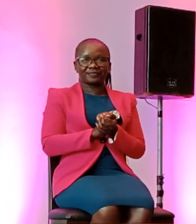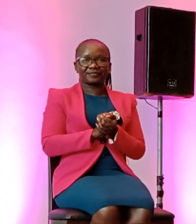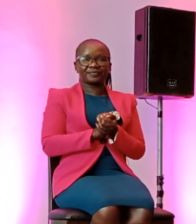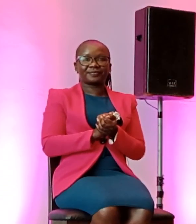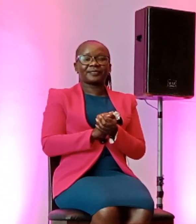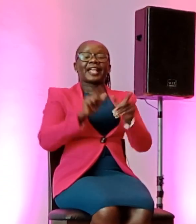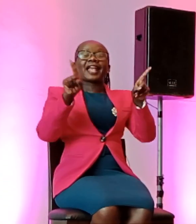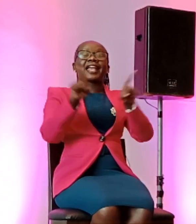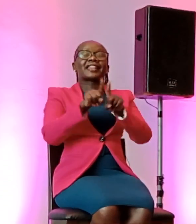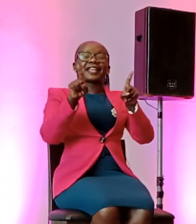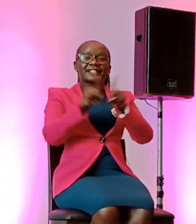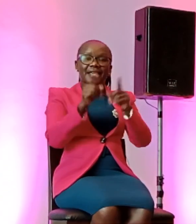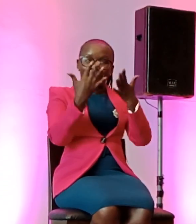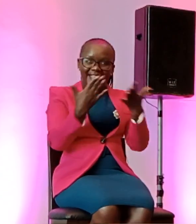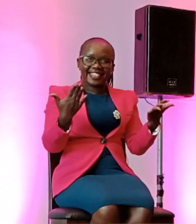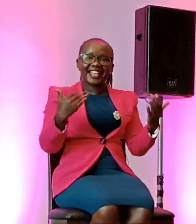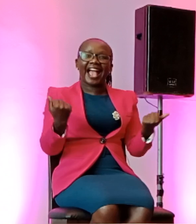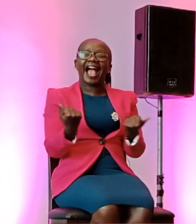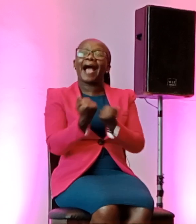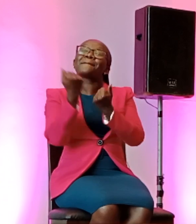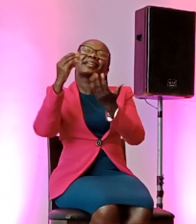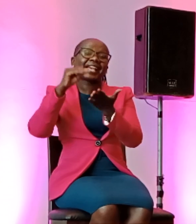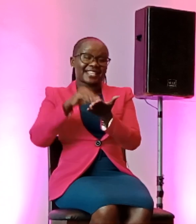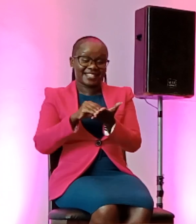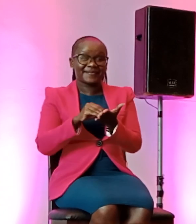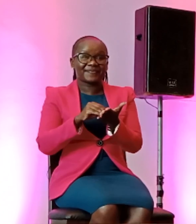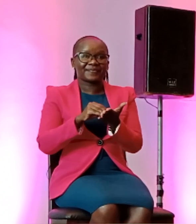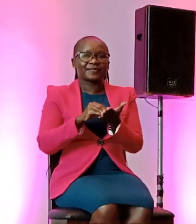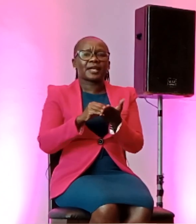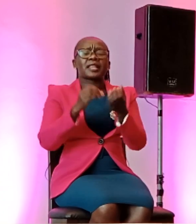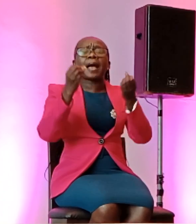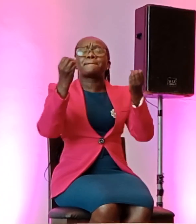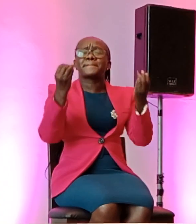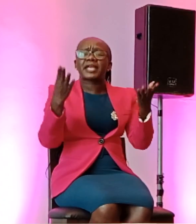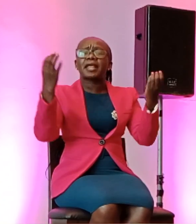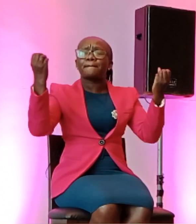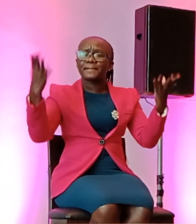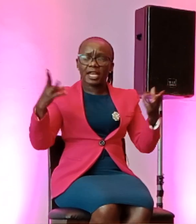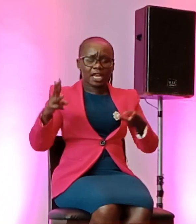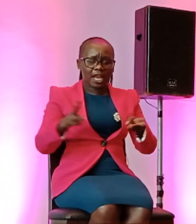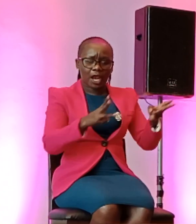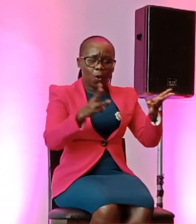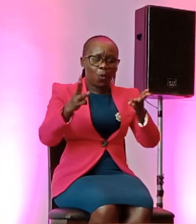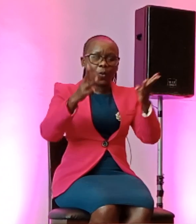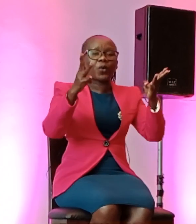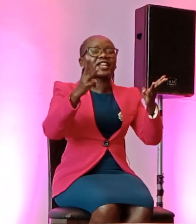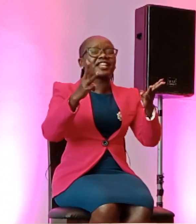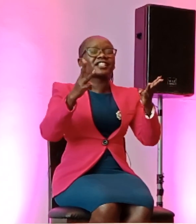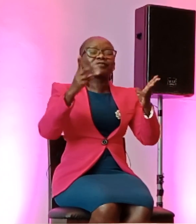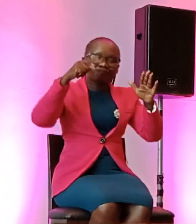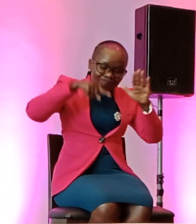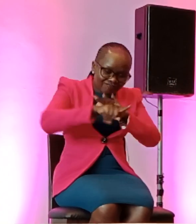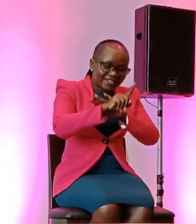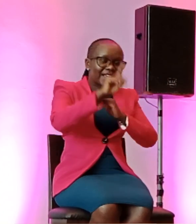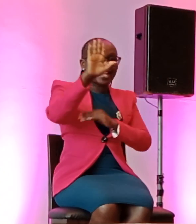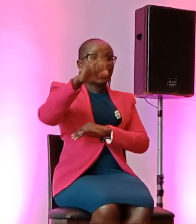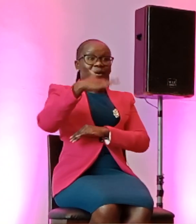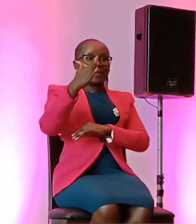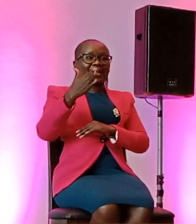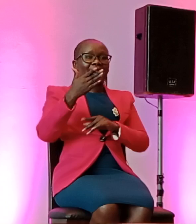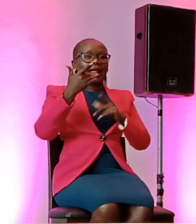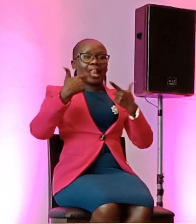The same thing happened again. And I said, there are so many ways of getting to that parliament. Let